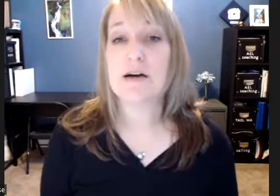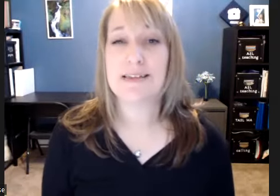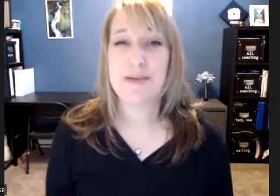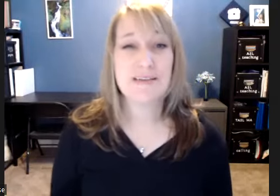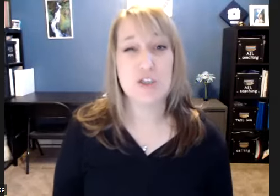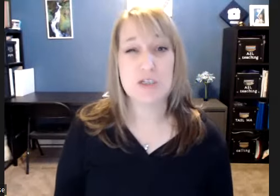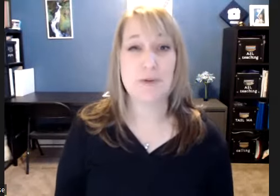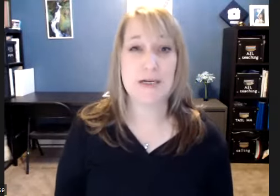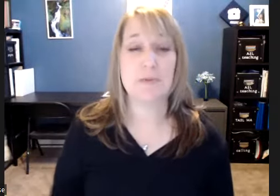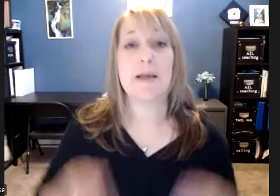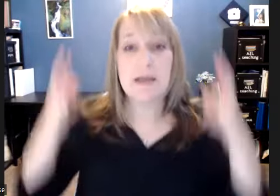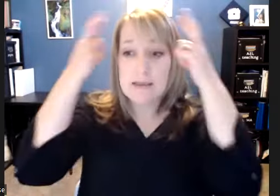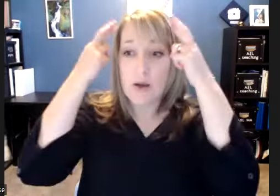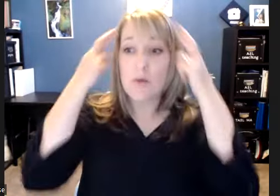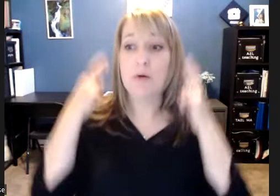Dreadlocks is basically just braids repeated. So